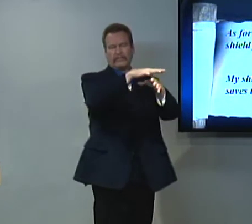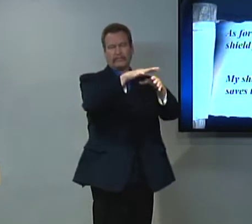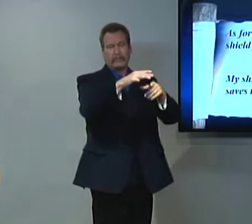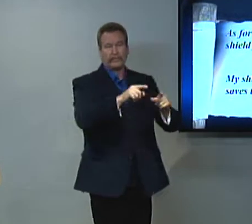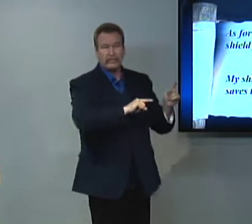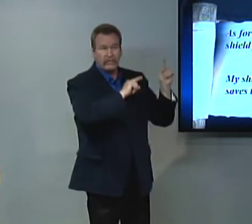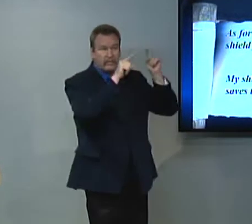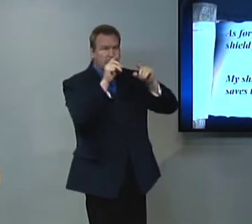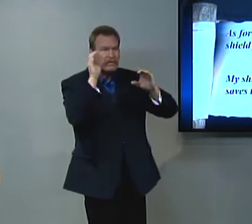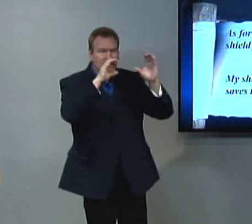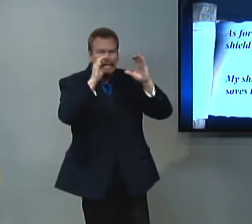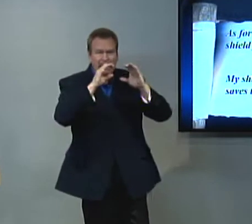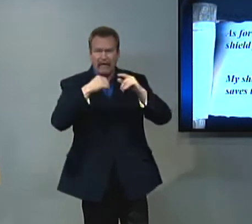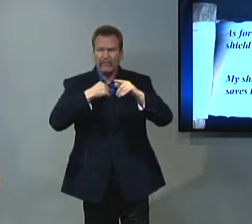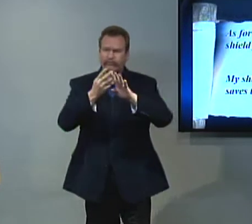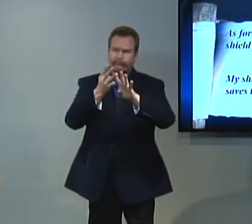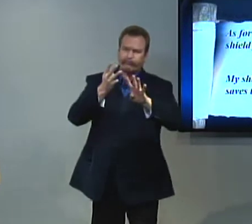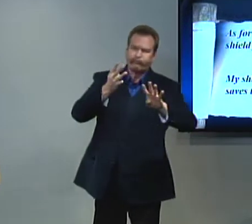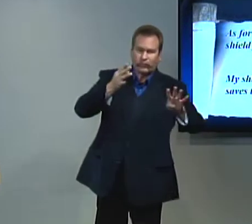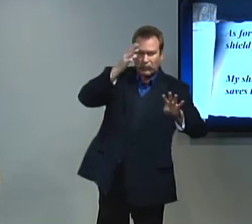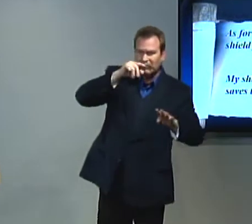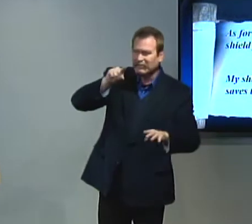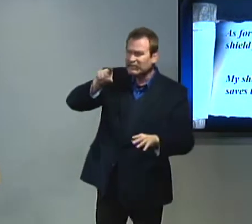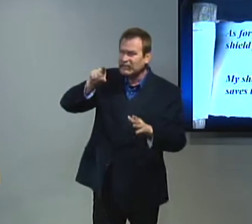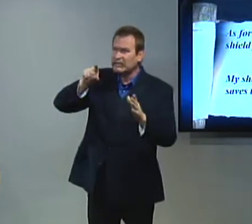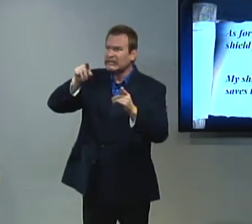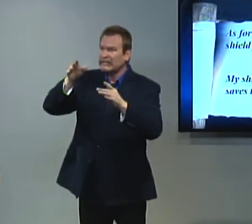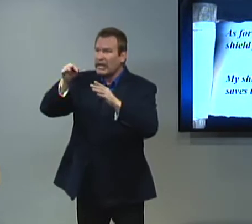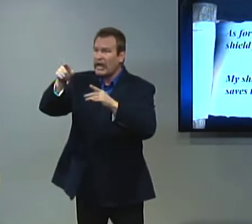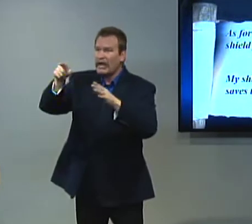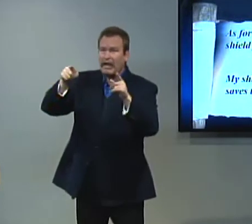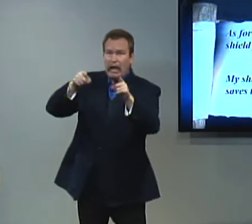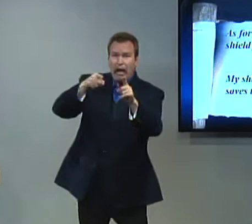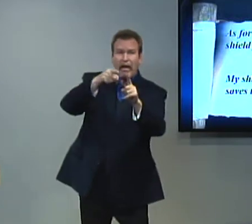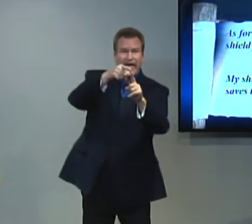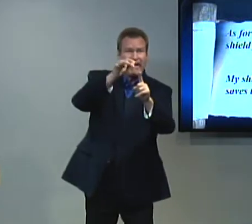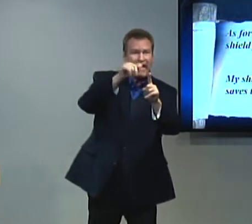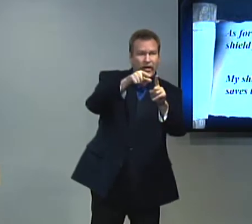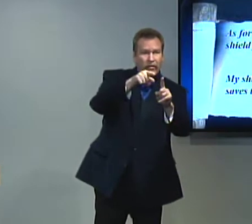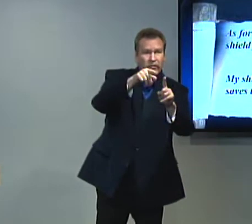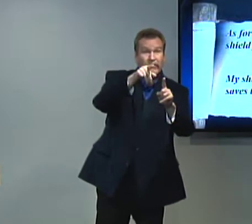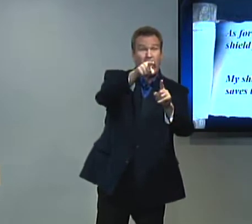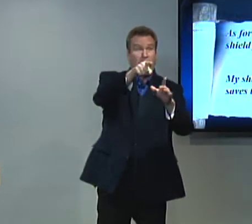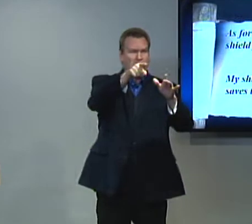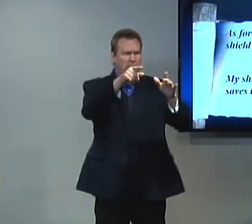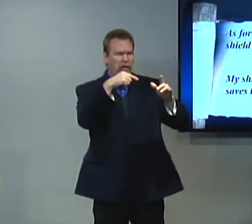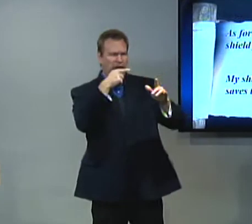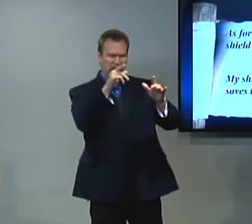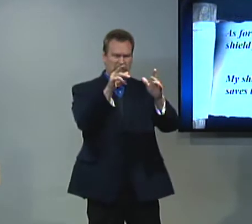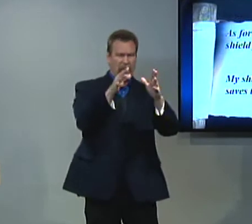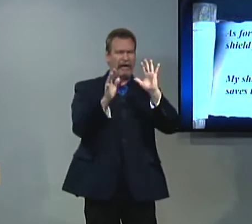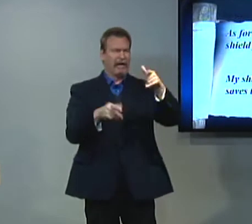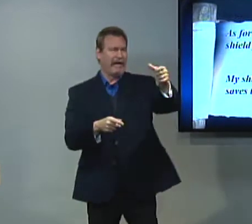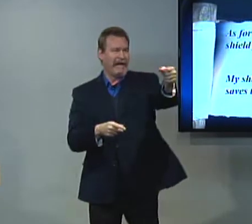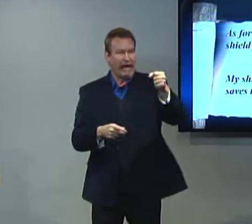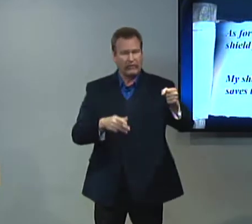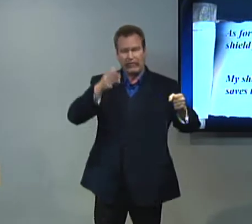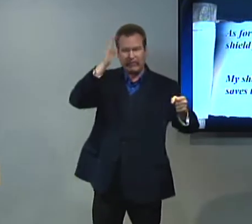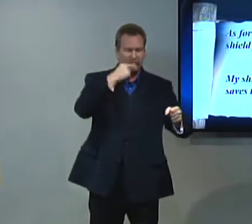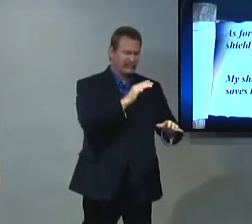This family. And he went there, and he looked at all their sons. And Samuel looked at their sons and thought, "Ooh, that one looks good." And